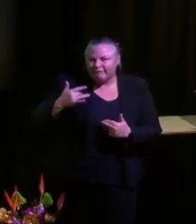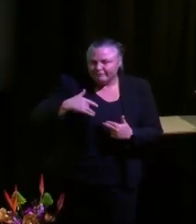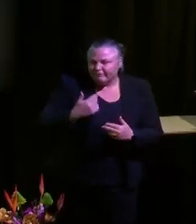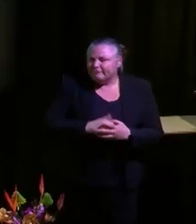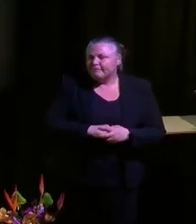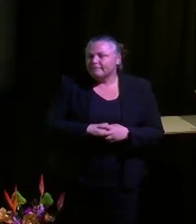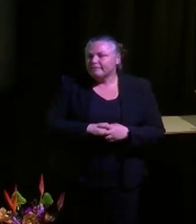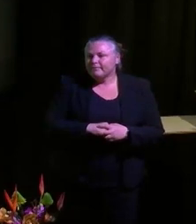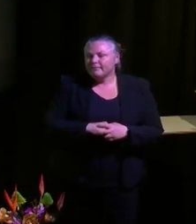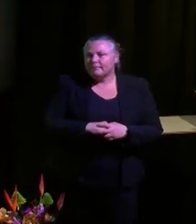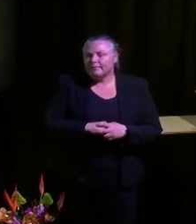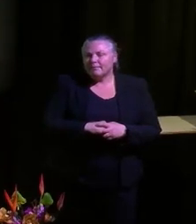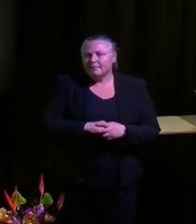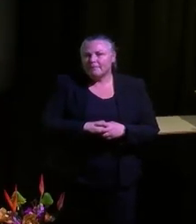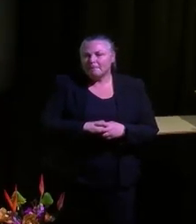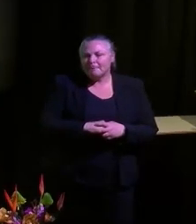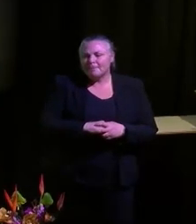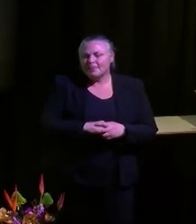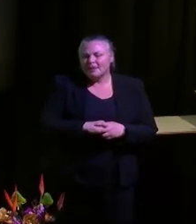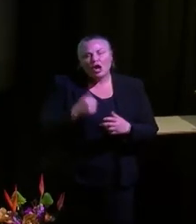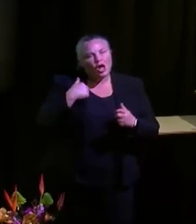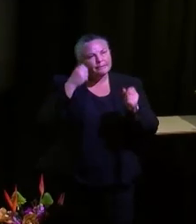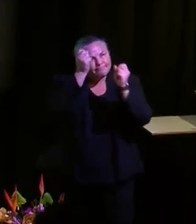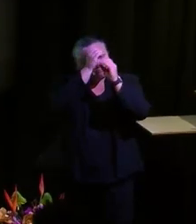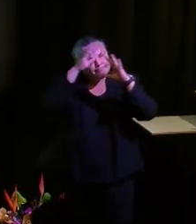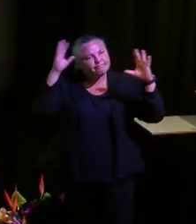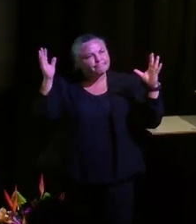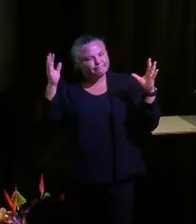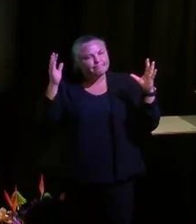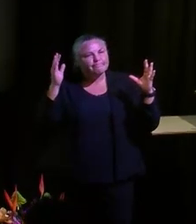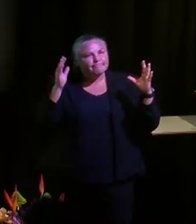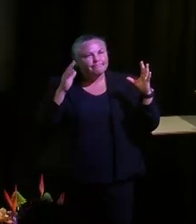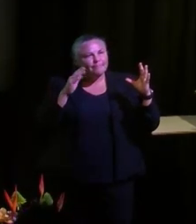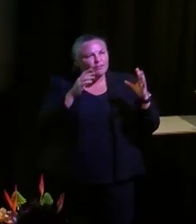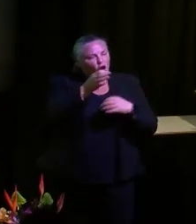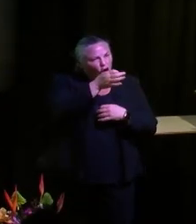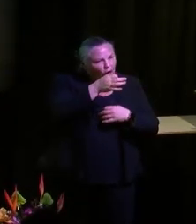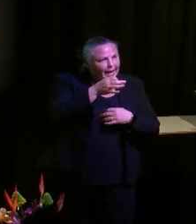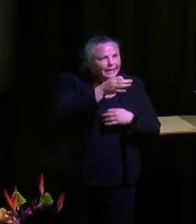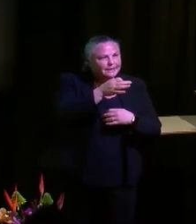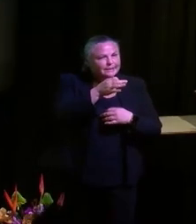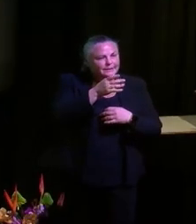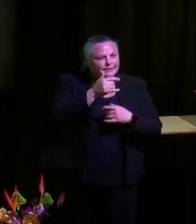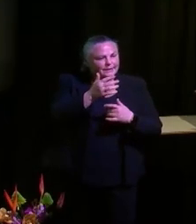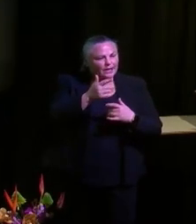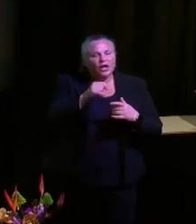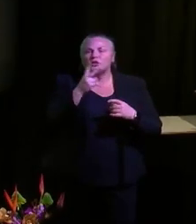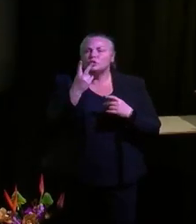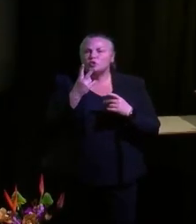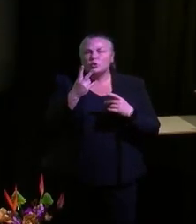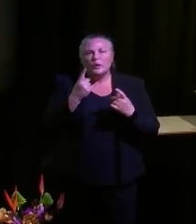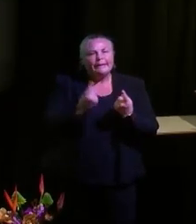to sort of see, I imagined the island, the two forms almost being like stone tools